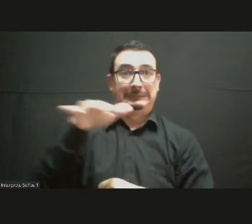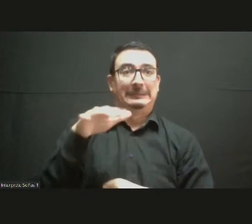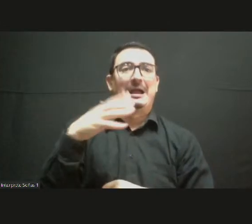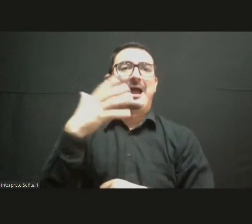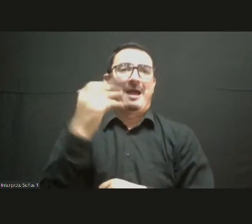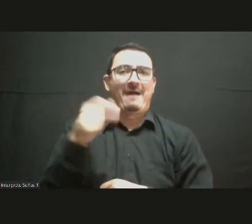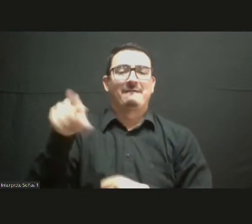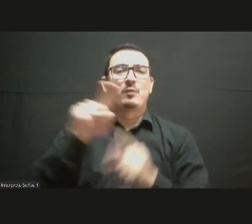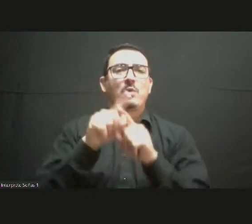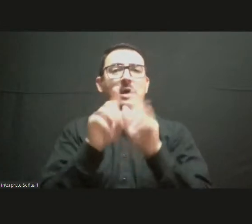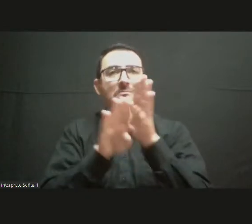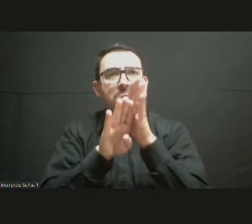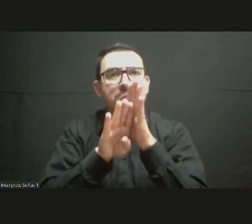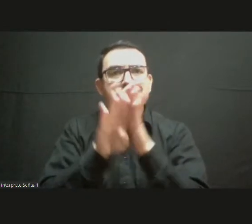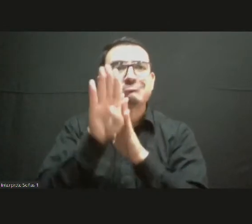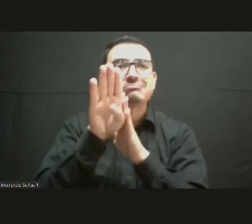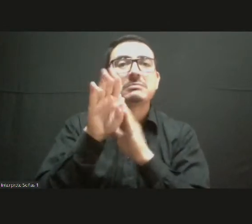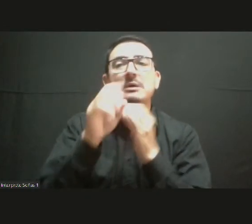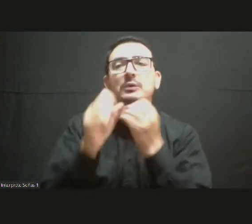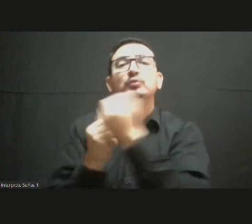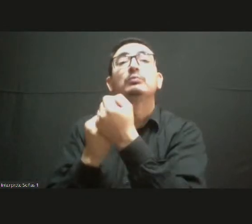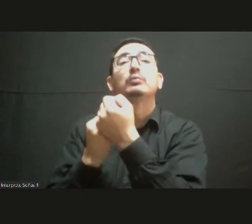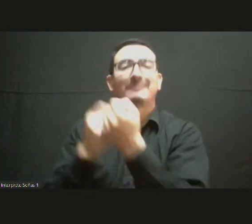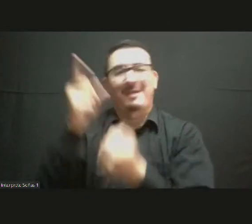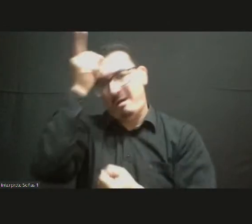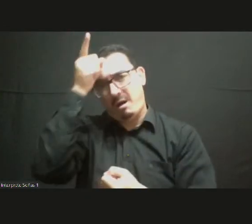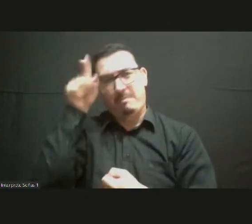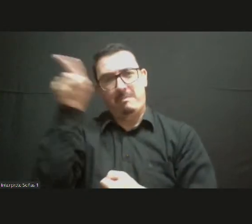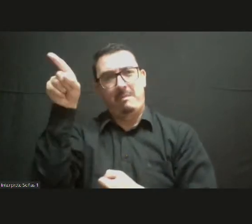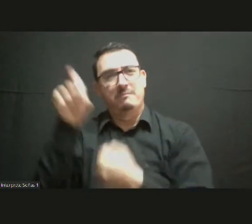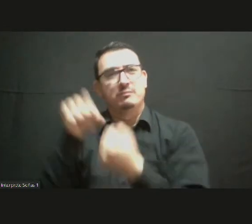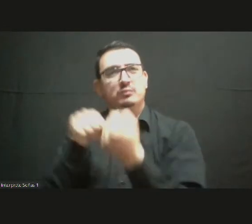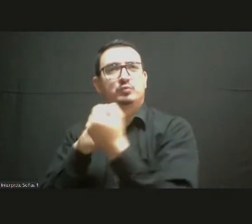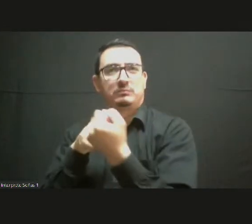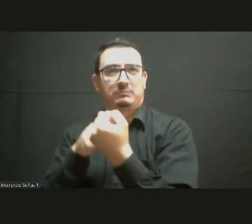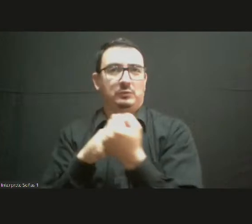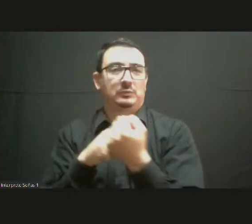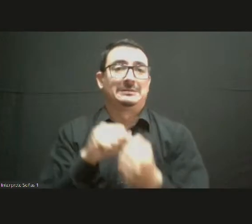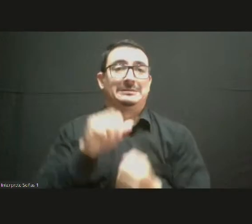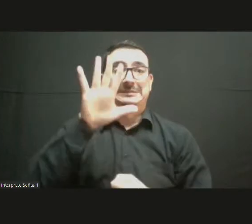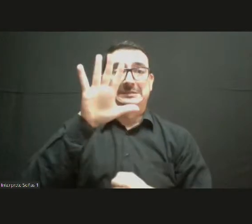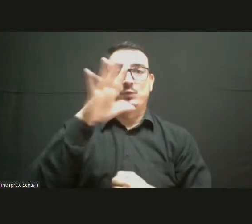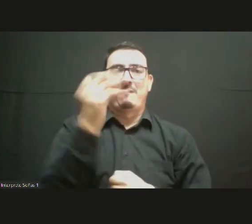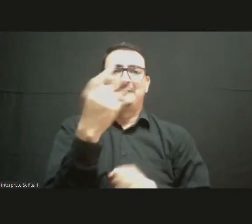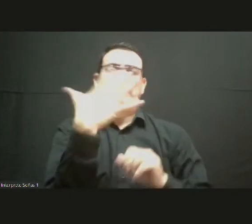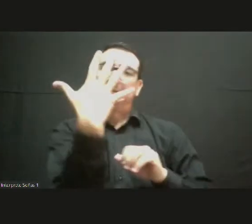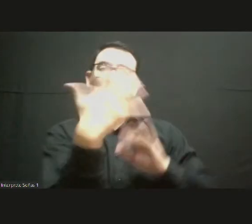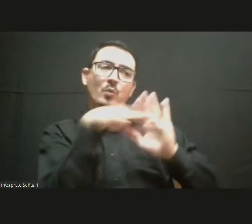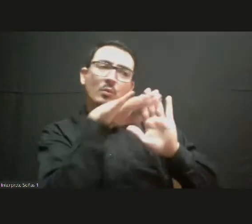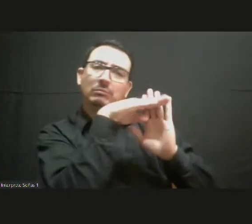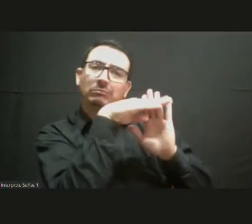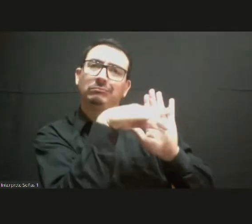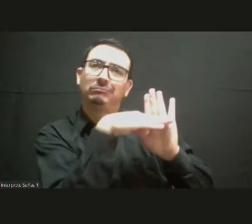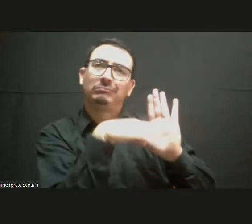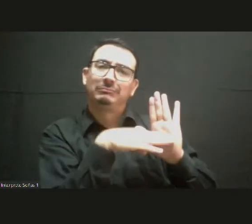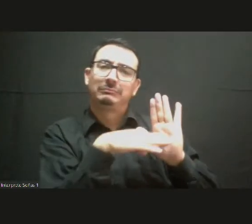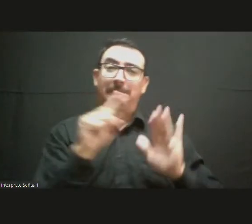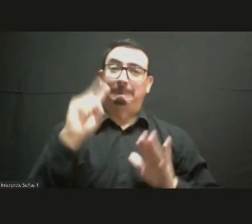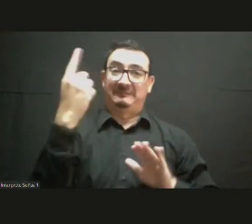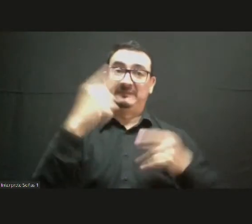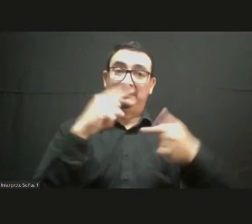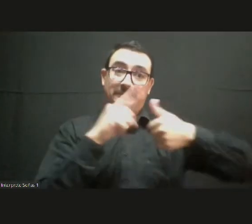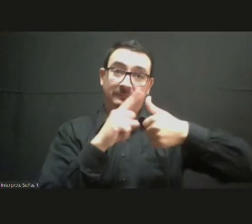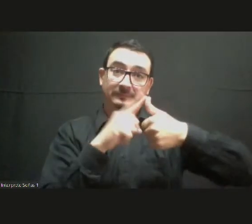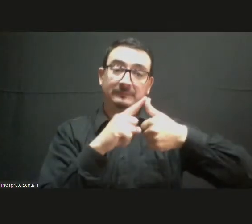five steps. Number 1, providing targeted training and capacity building measures, organizing